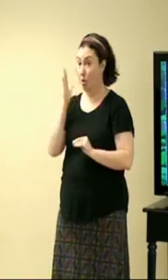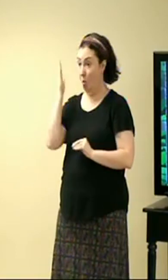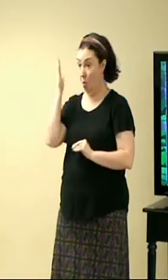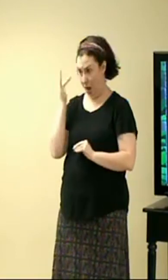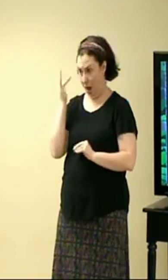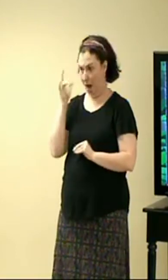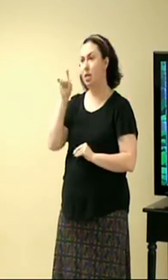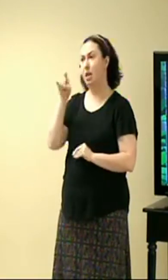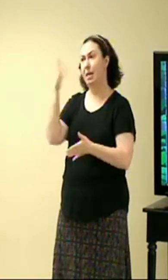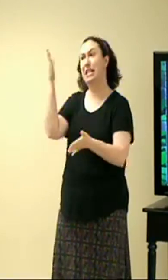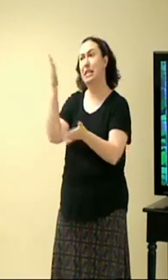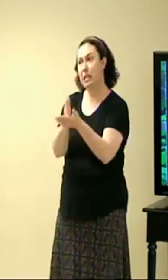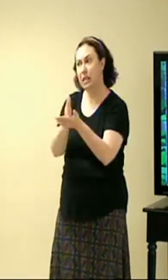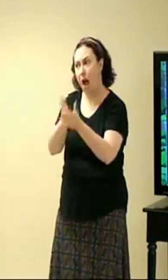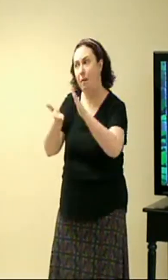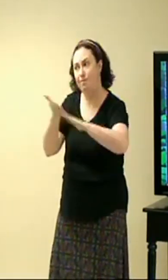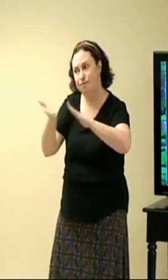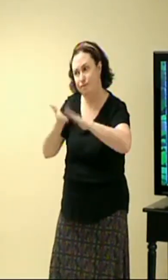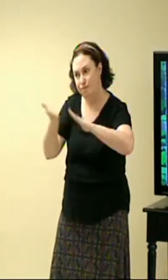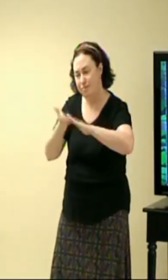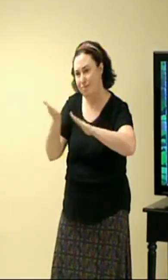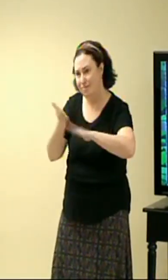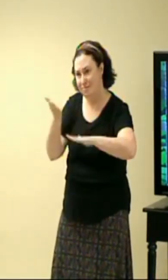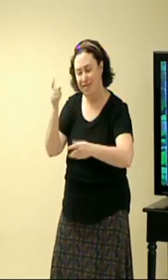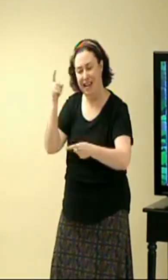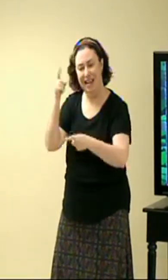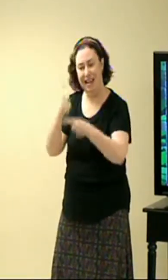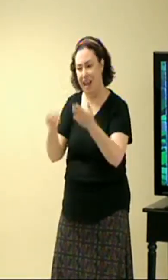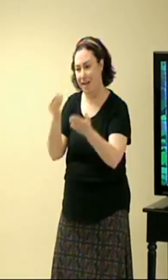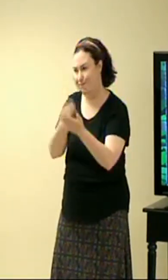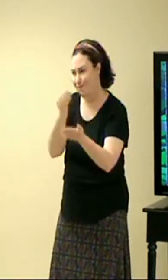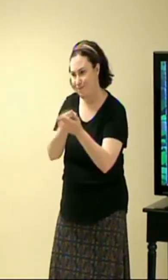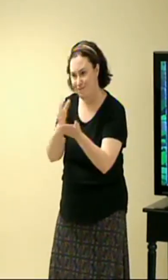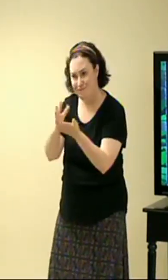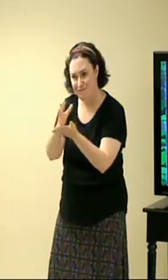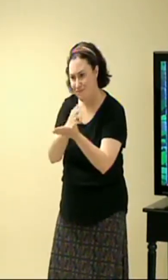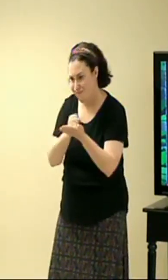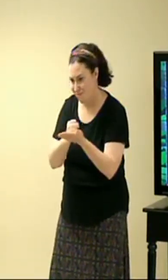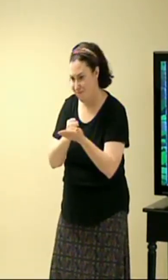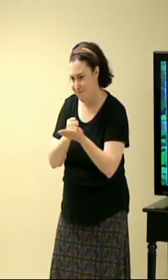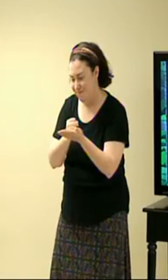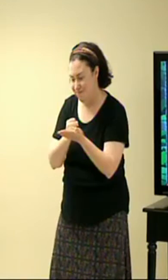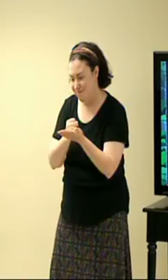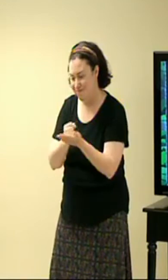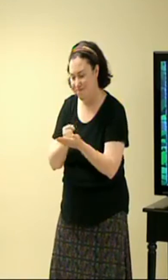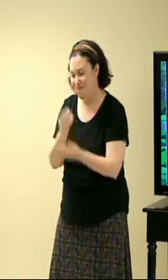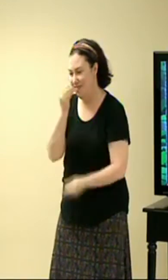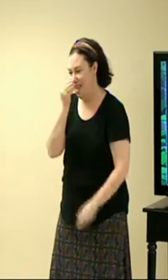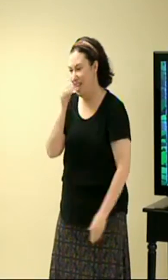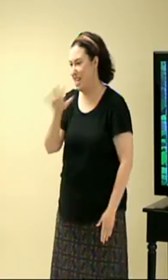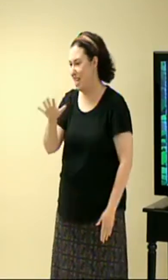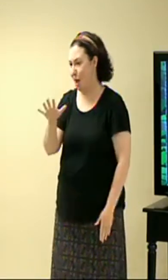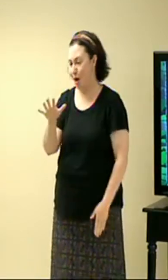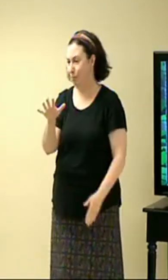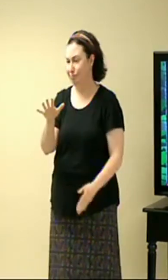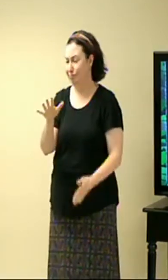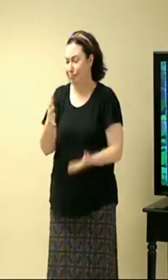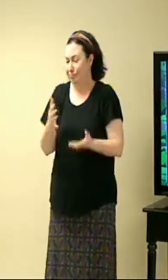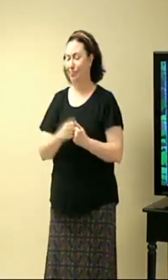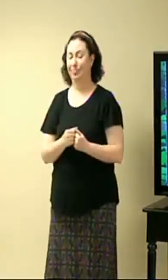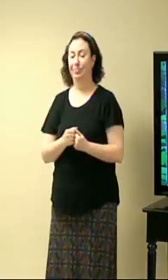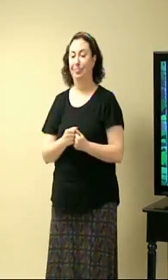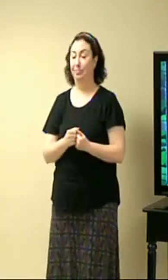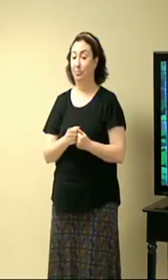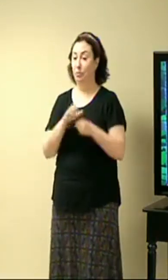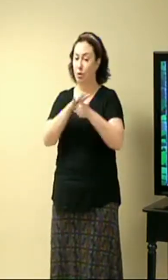would cost them money. They forgot that their mission was to keep these people safe. But they continued to drill, and as the pressure got more